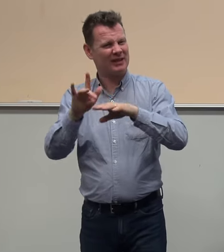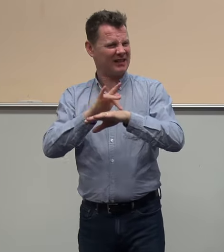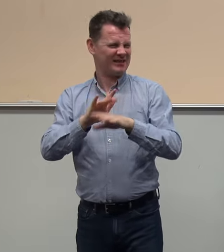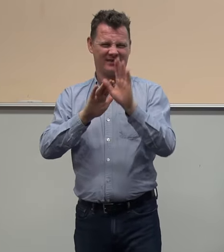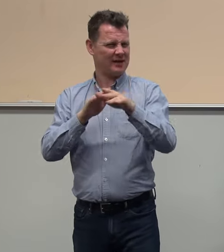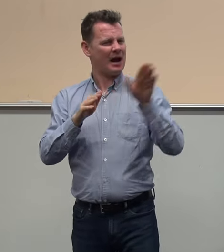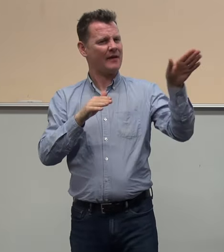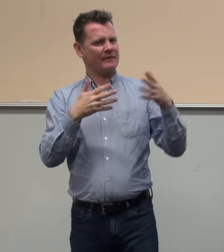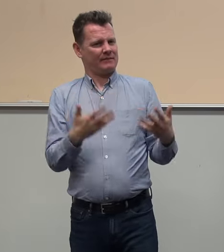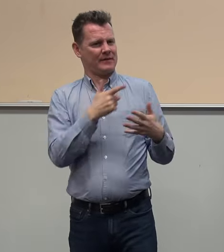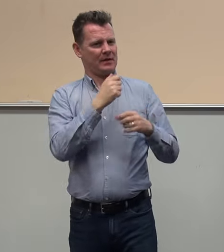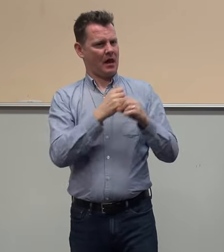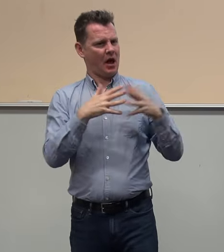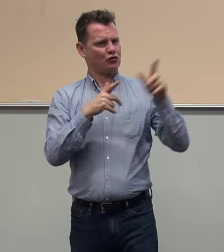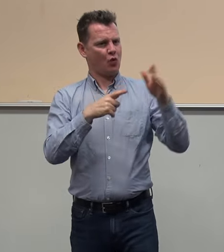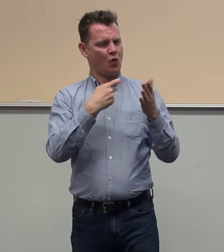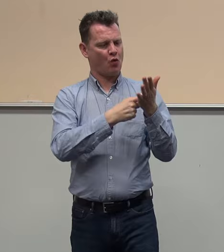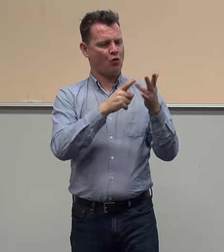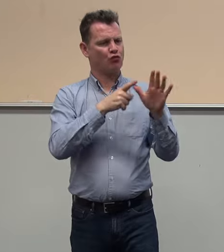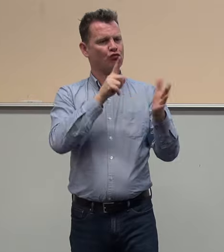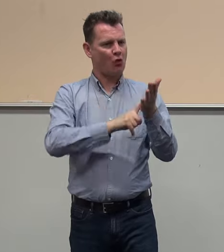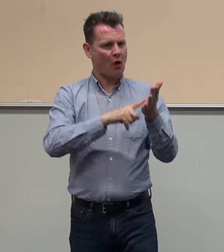of Scotland, Conservatoire of Scotland students?